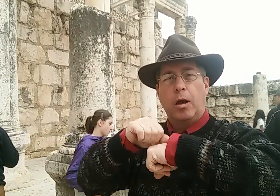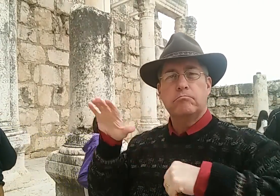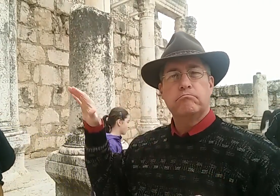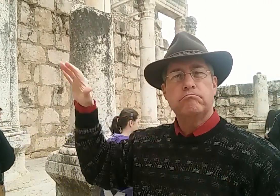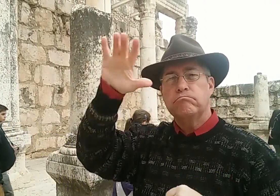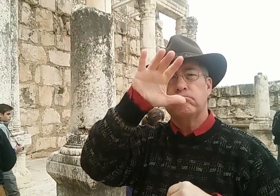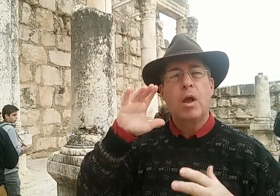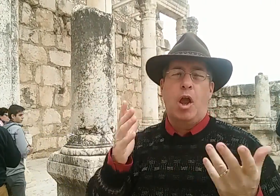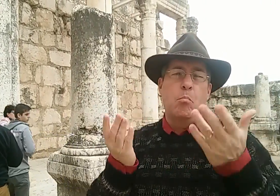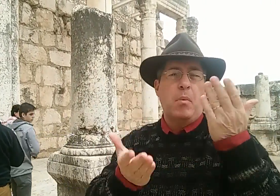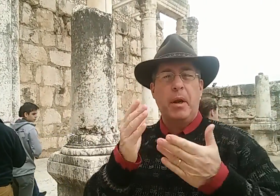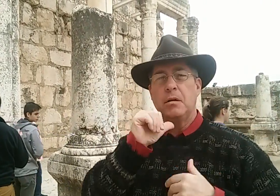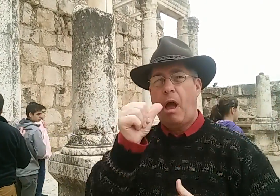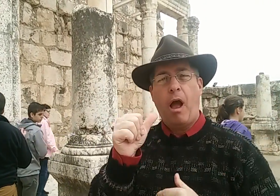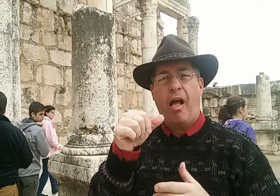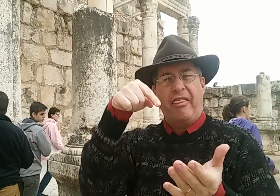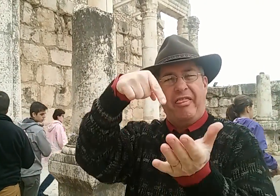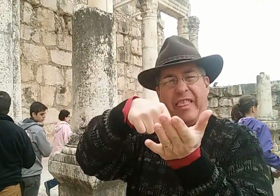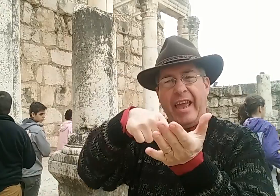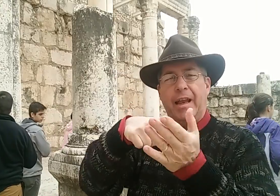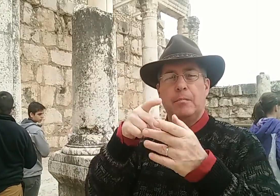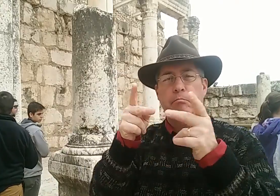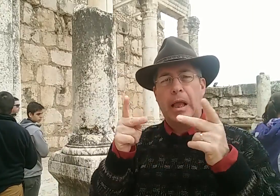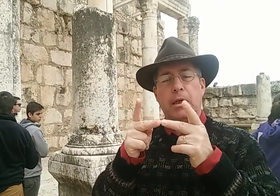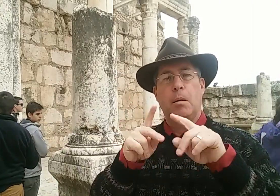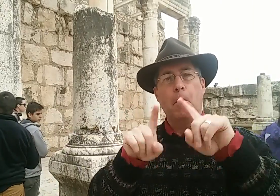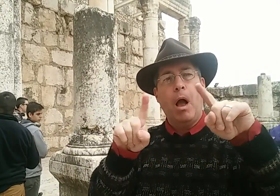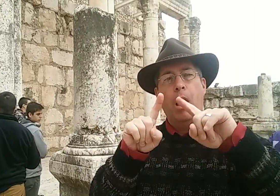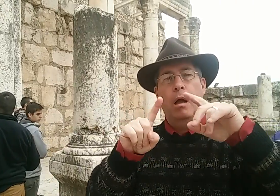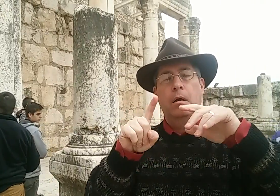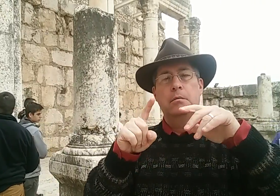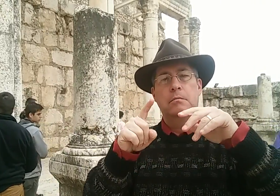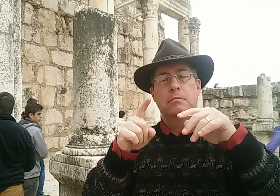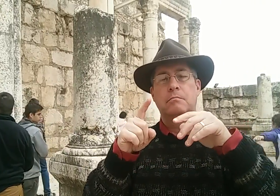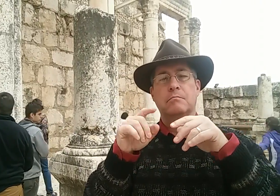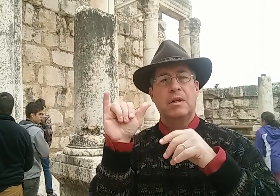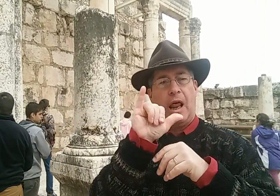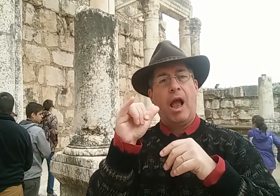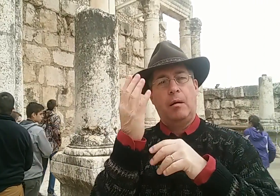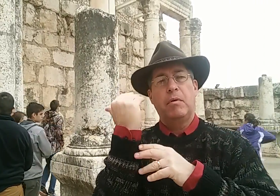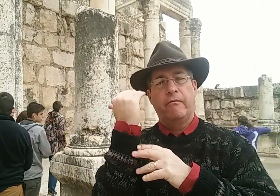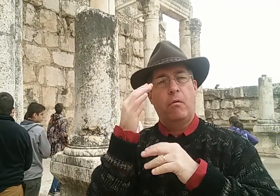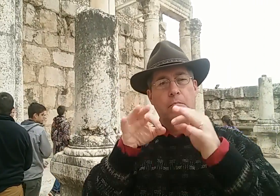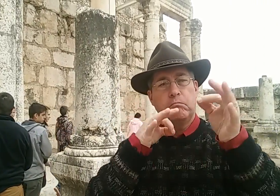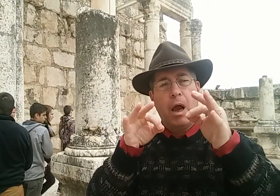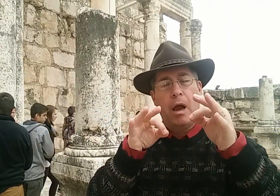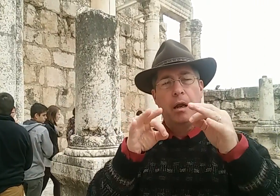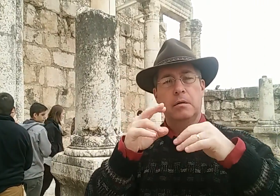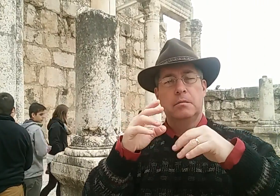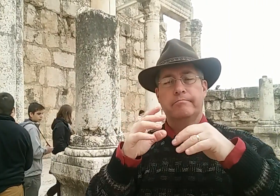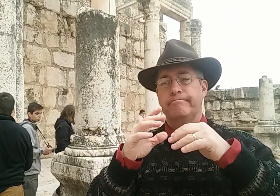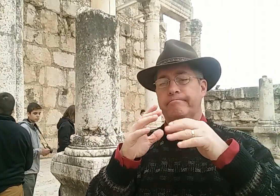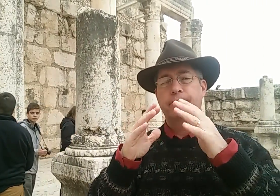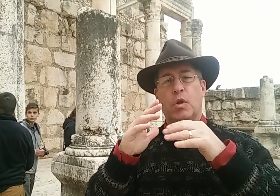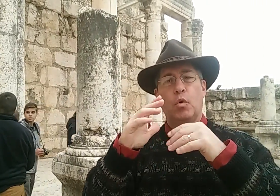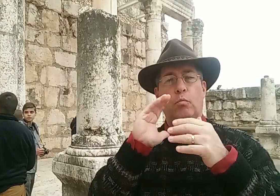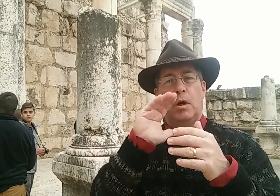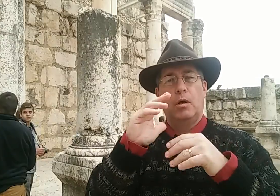You see the white stone that's here. This actually is probably not the exact synagogue. I was explaining before